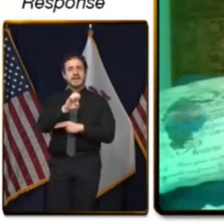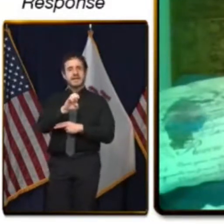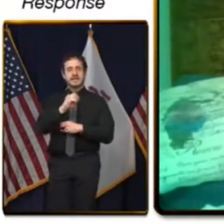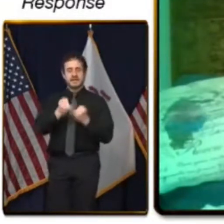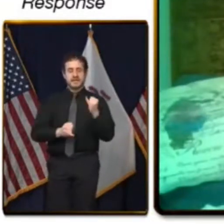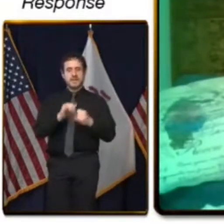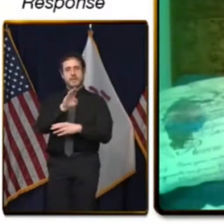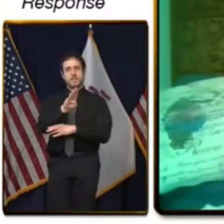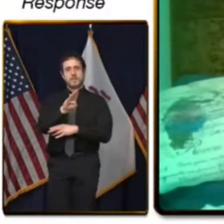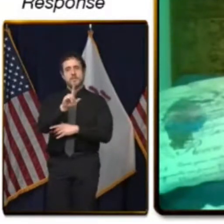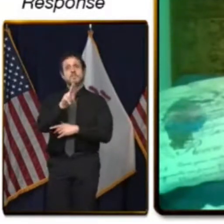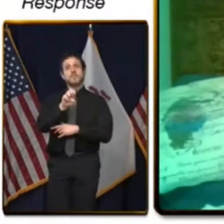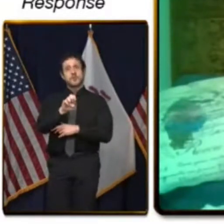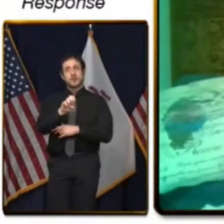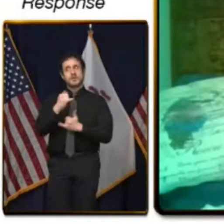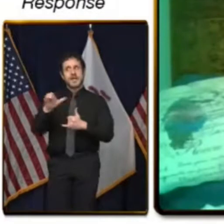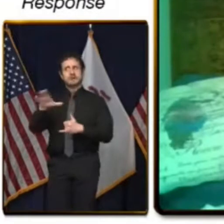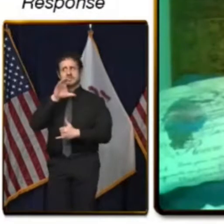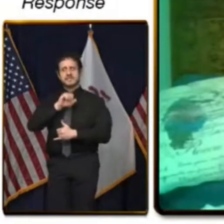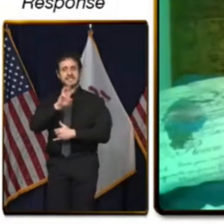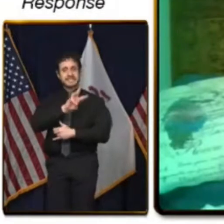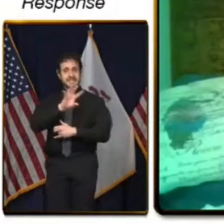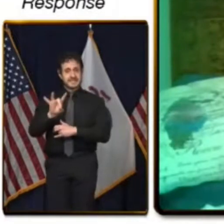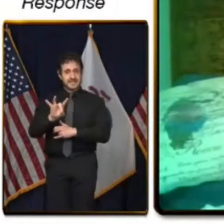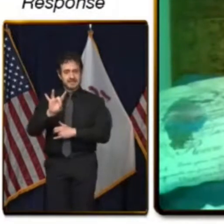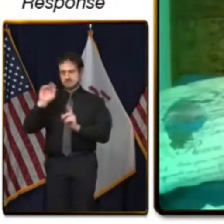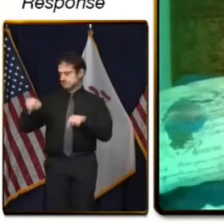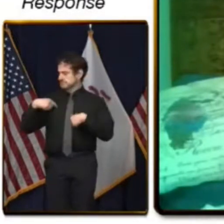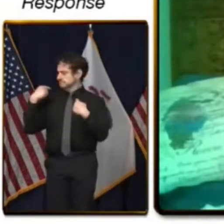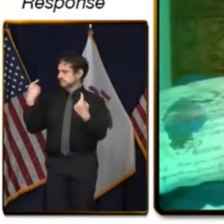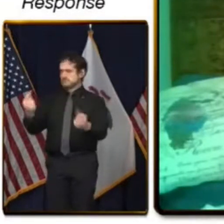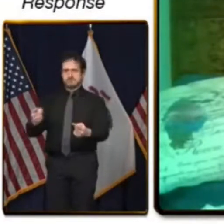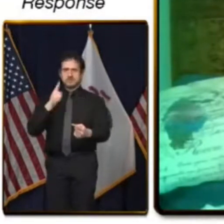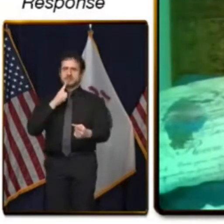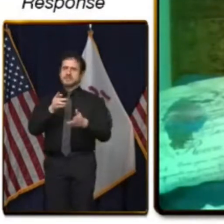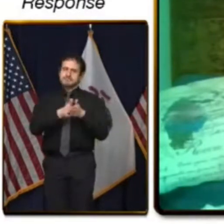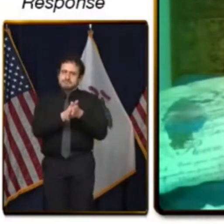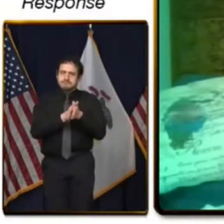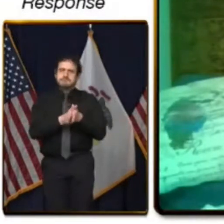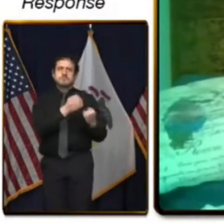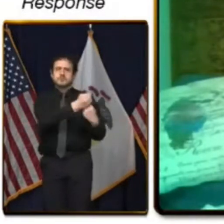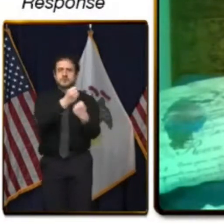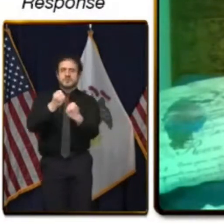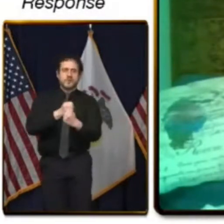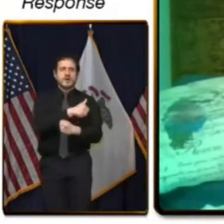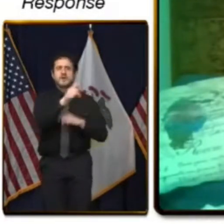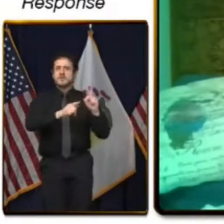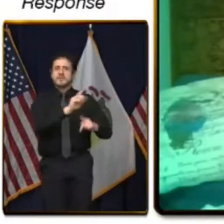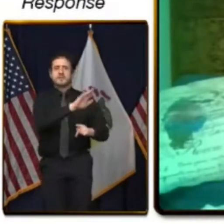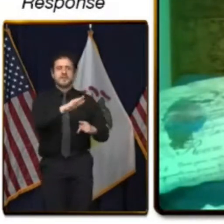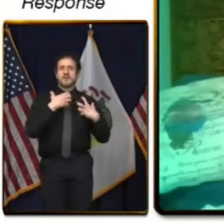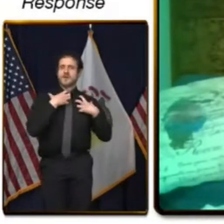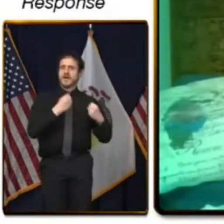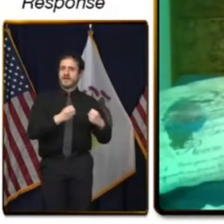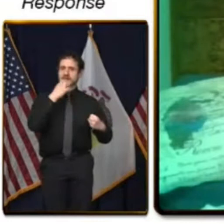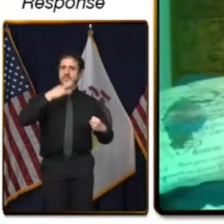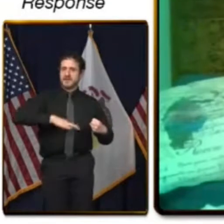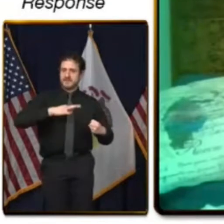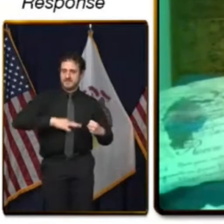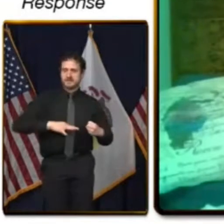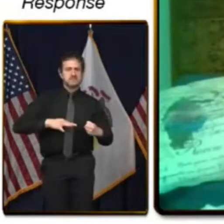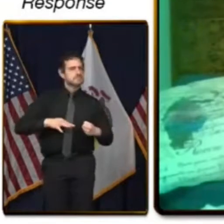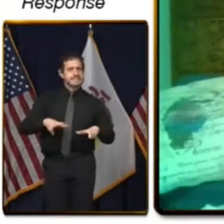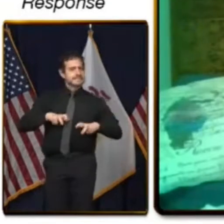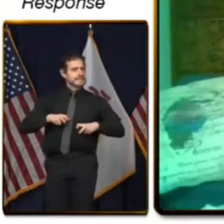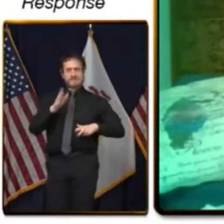years old, has lived a life dedicated to the health and wellness of others. Her selfless spirit, frankly,